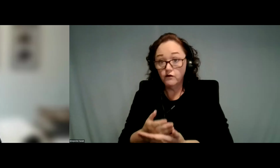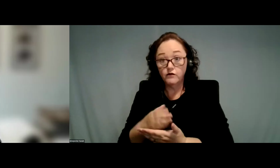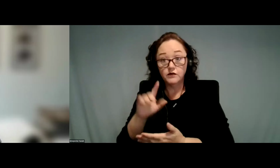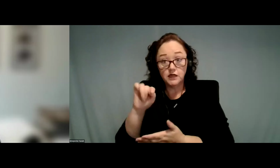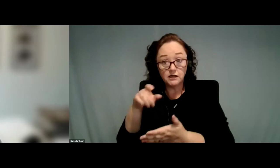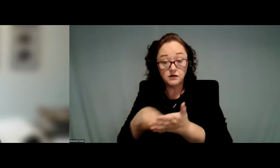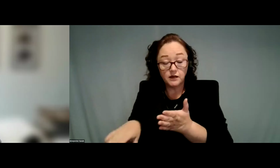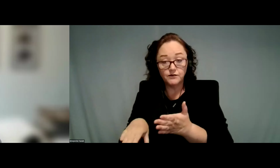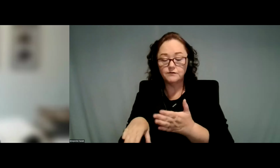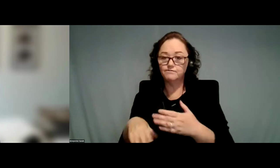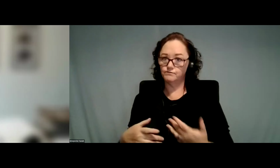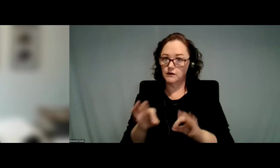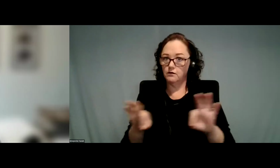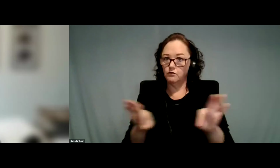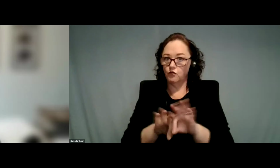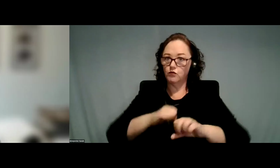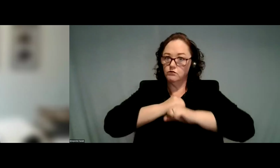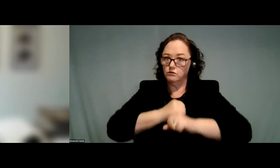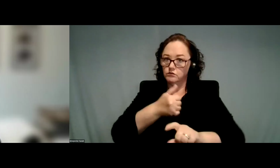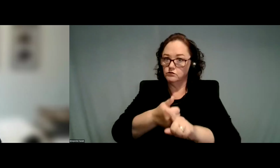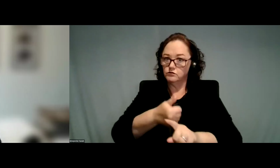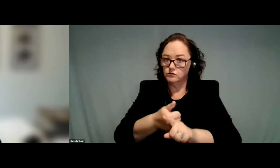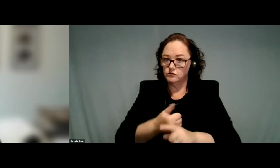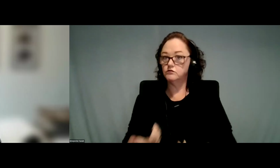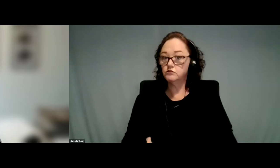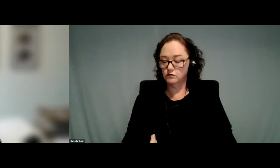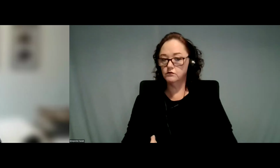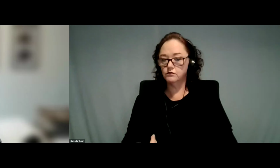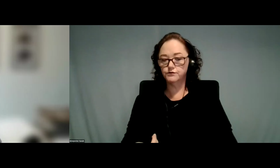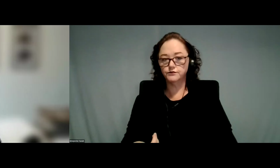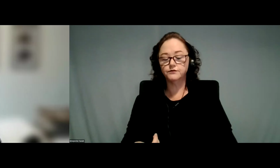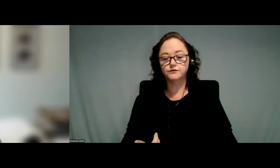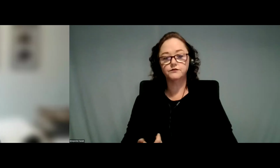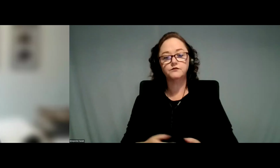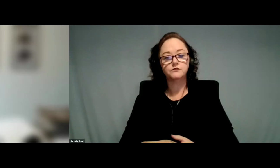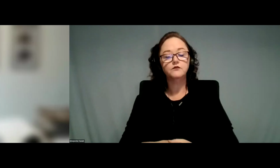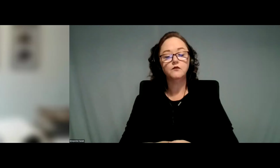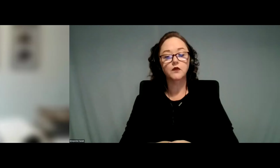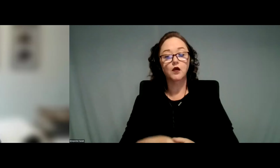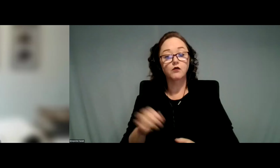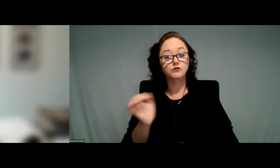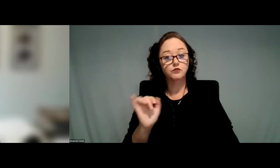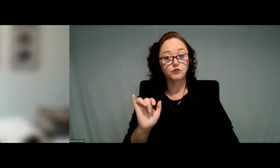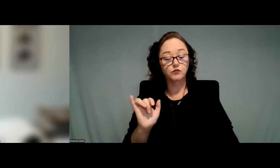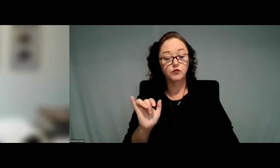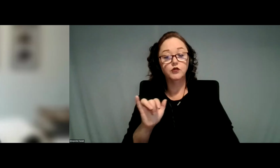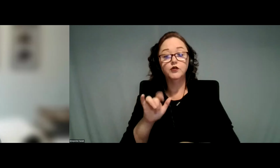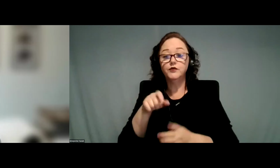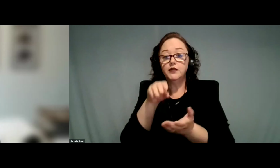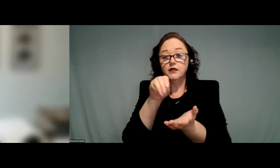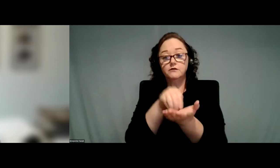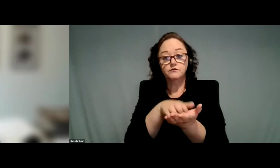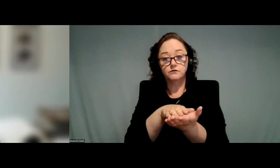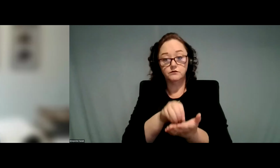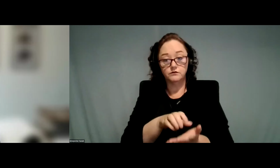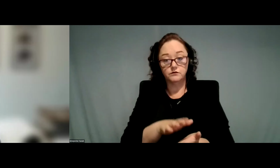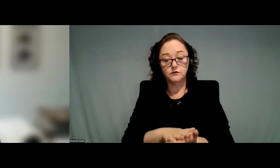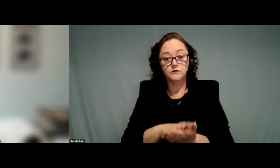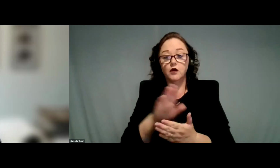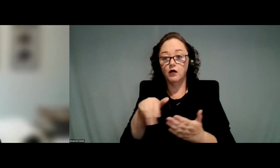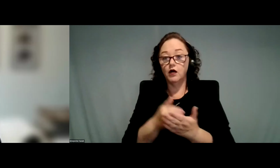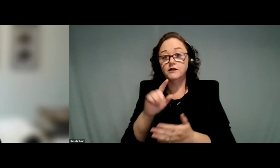protect yourself in that manner. You also, I'll end with this, should keep records of the tax that you collect and remit,